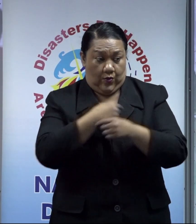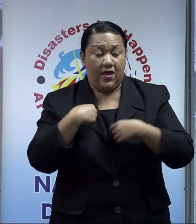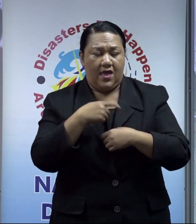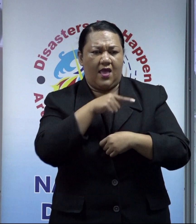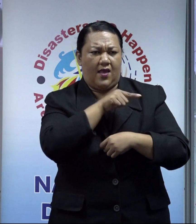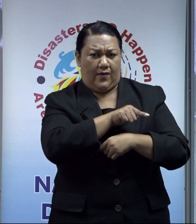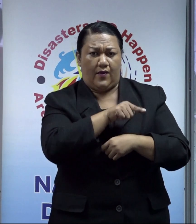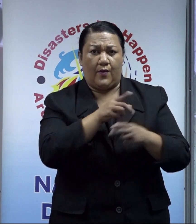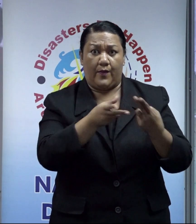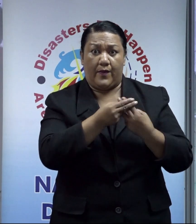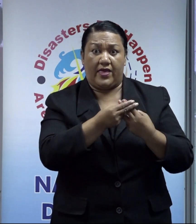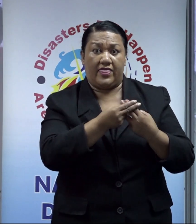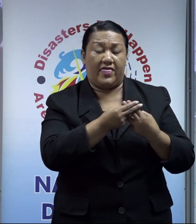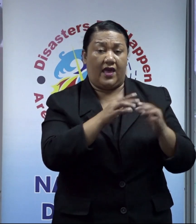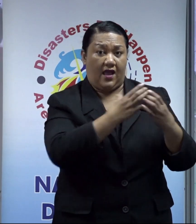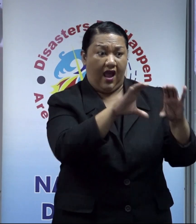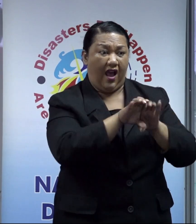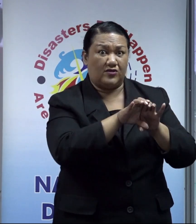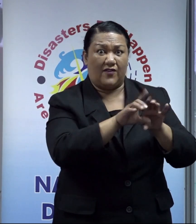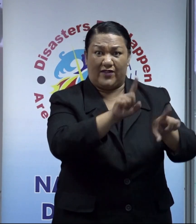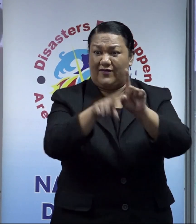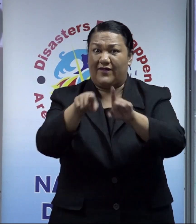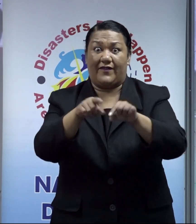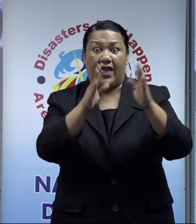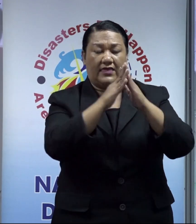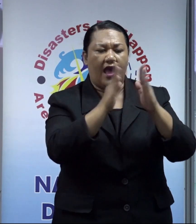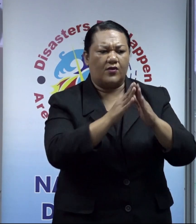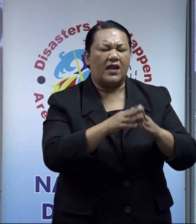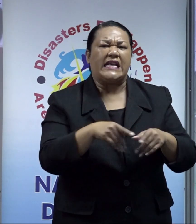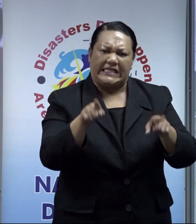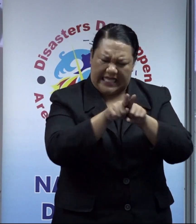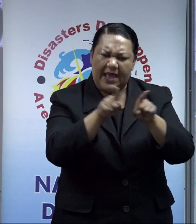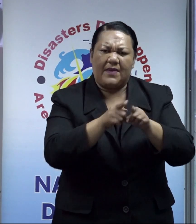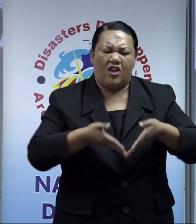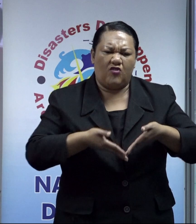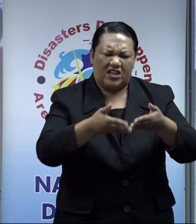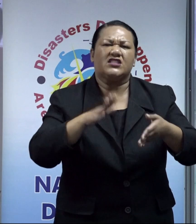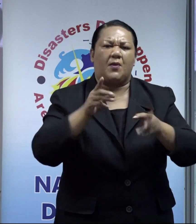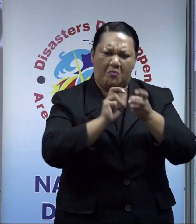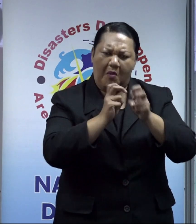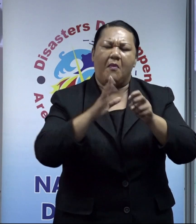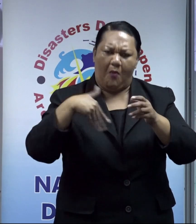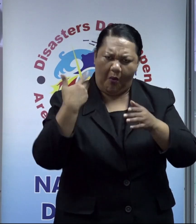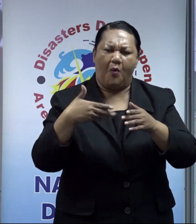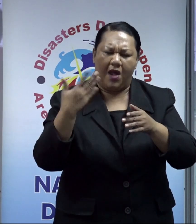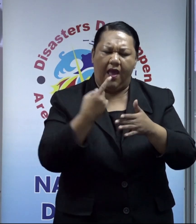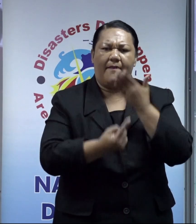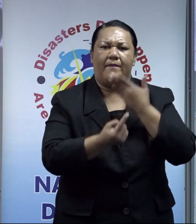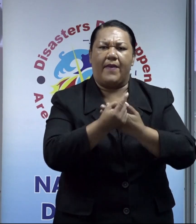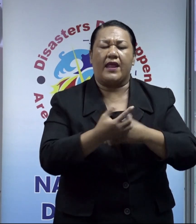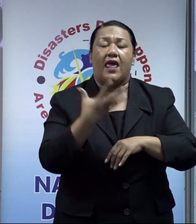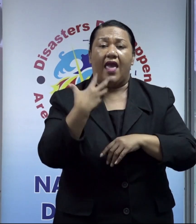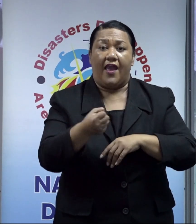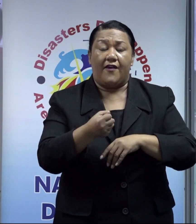Drainage due to development has always been an issue from before, and even with measures that we've put in